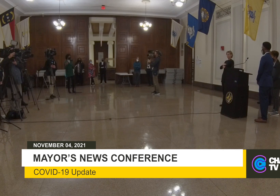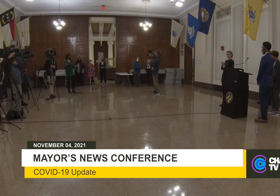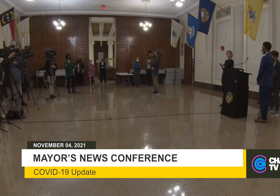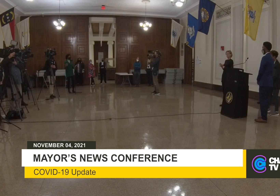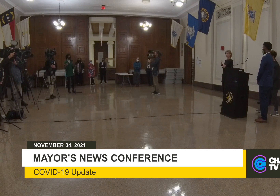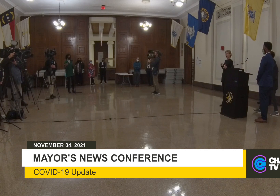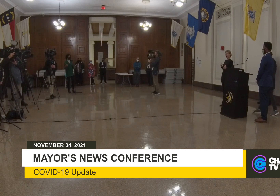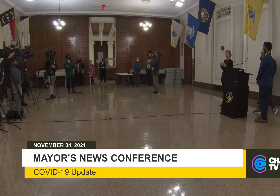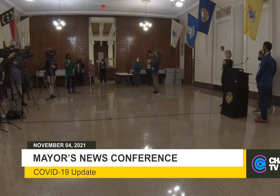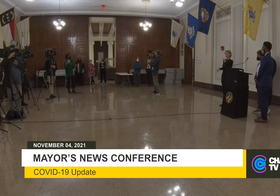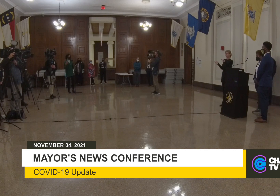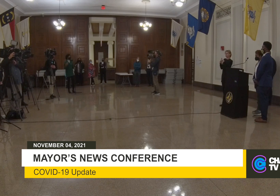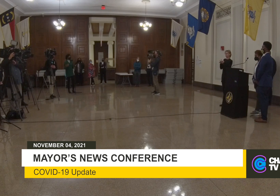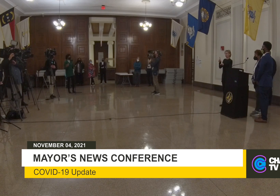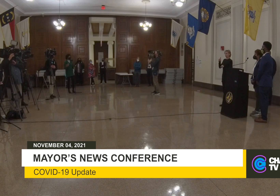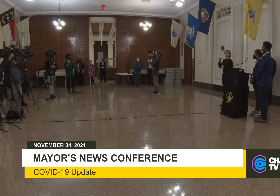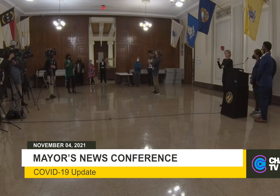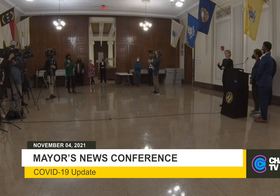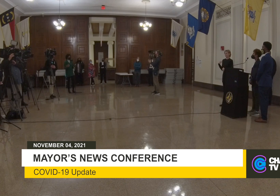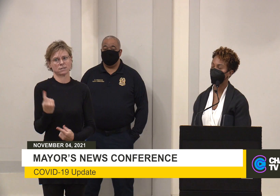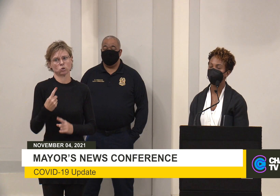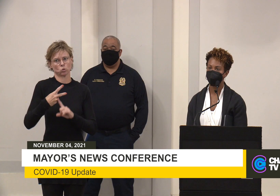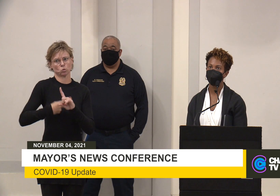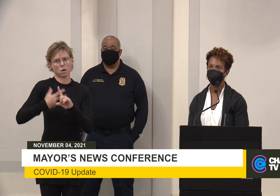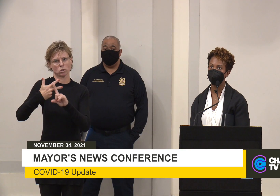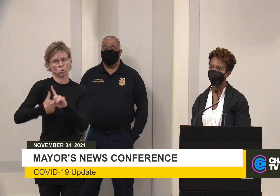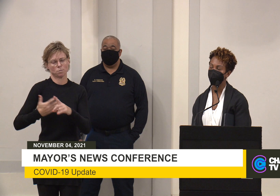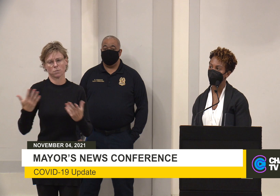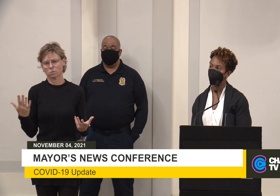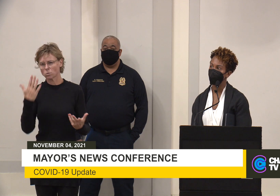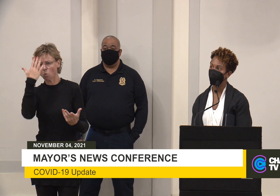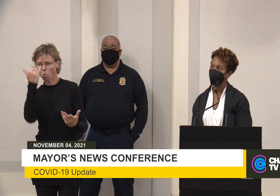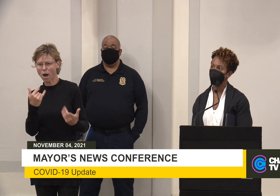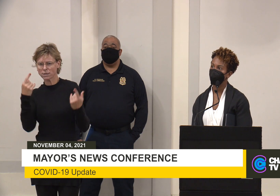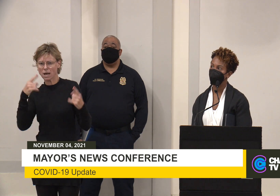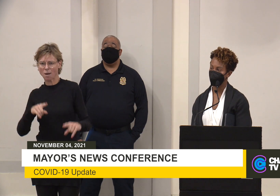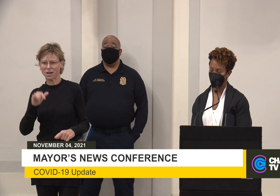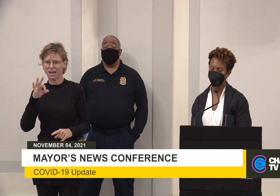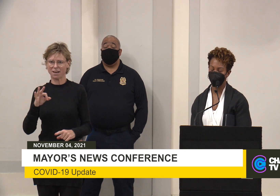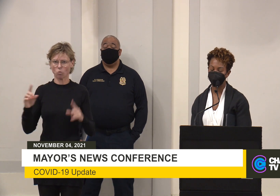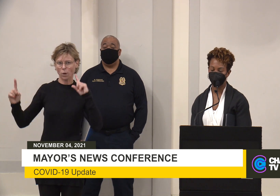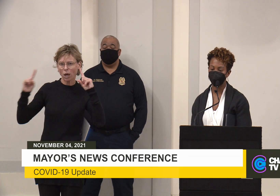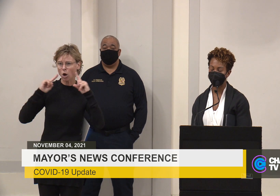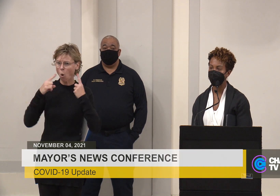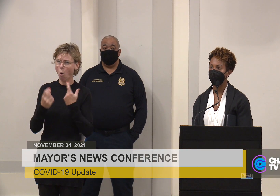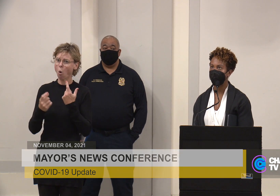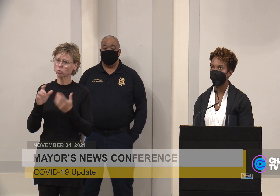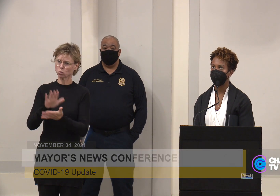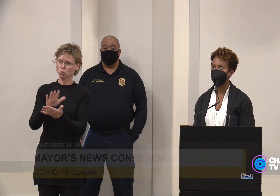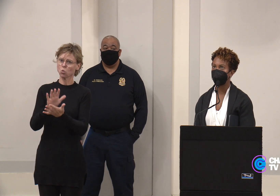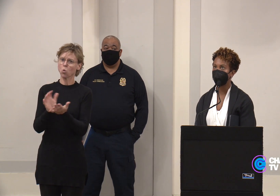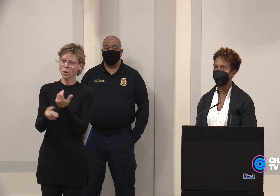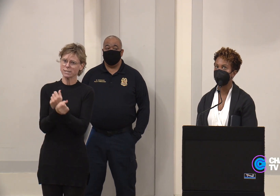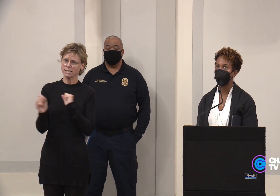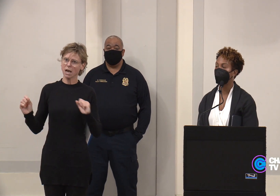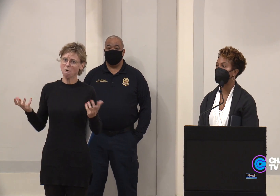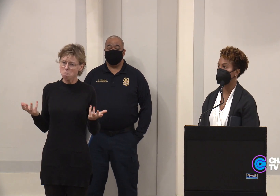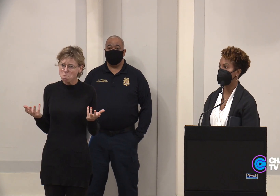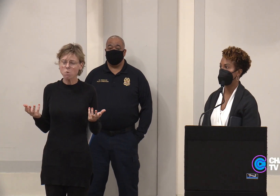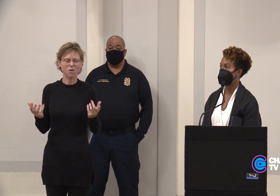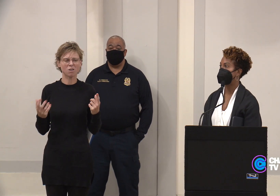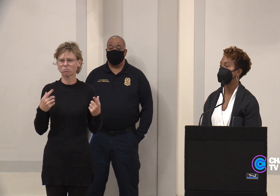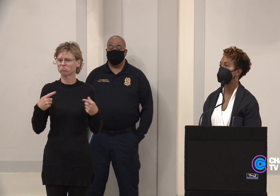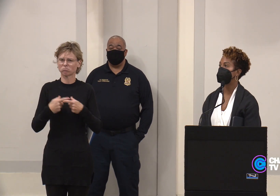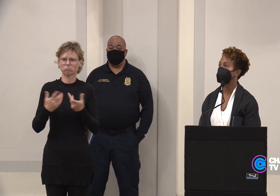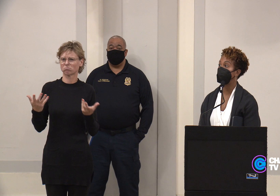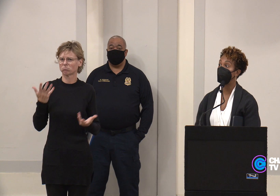last 2 to 3 months. Why is that happening? If we've heard that being in school is safe, what's happening with this? Yeah, so I think it's